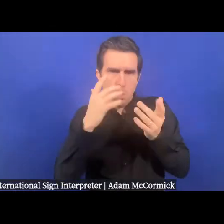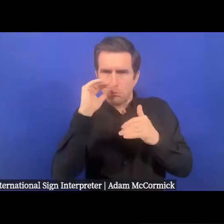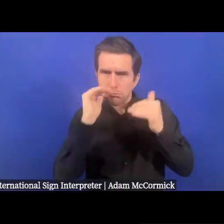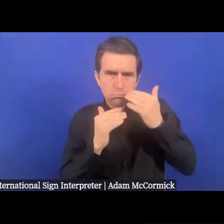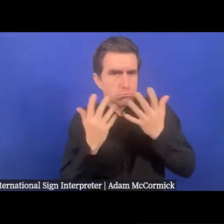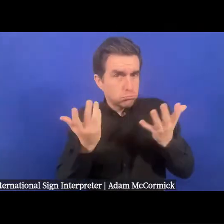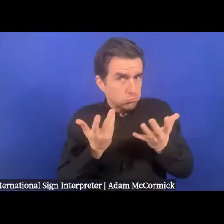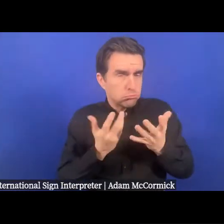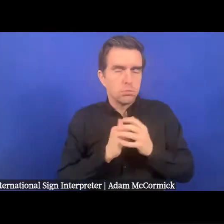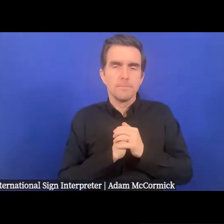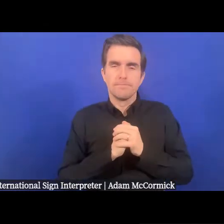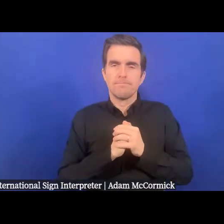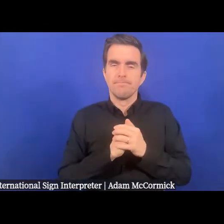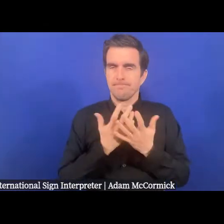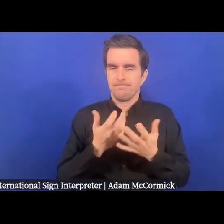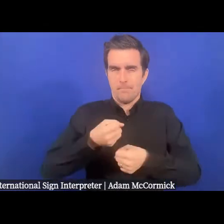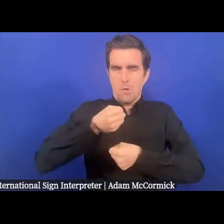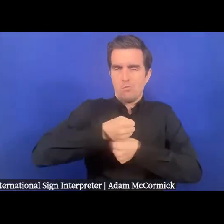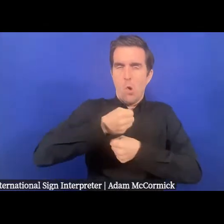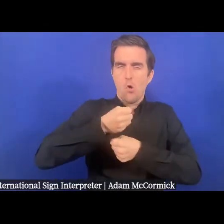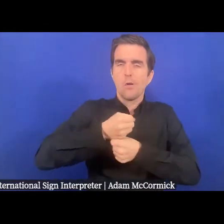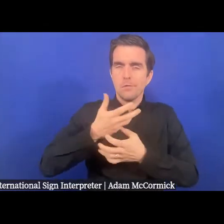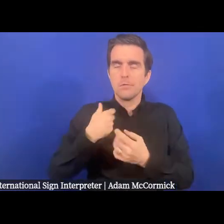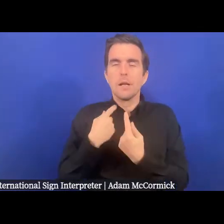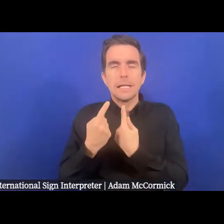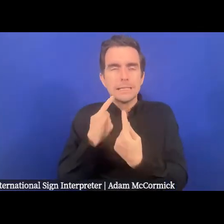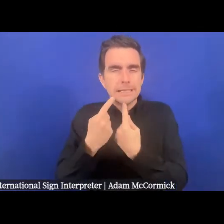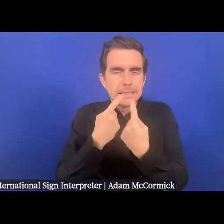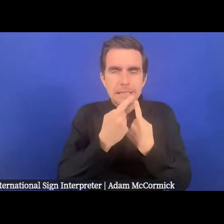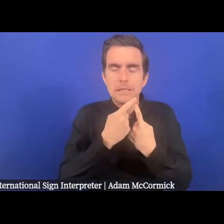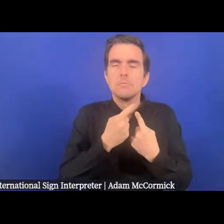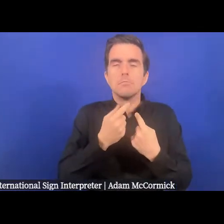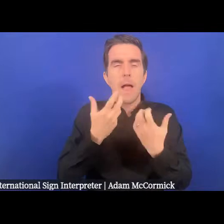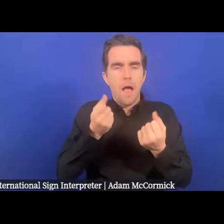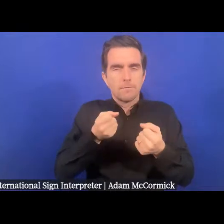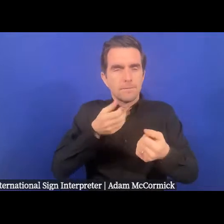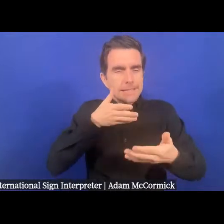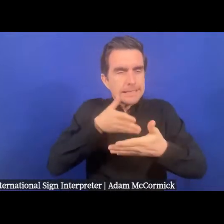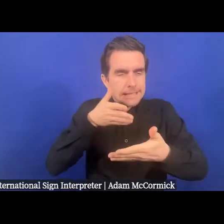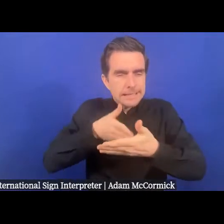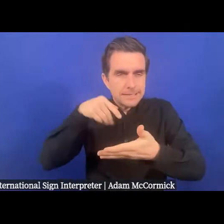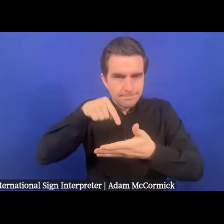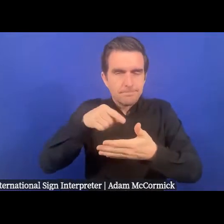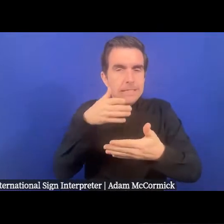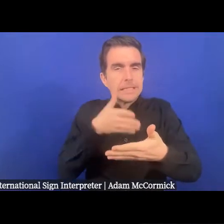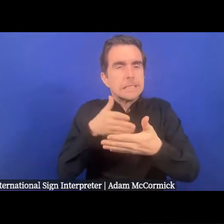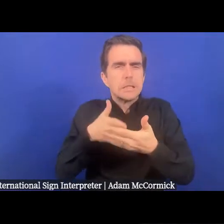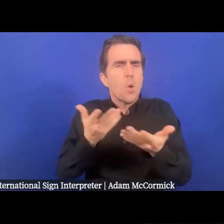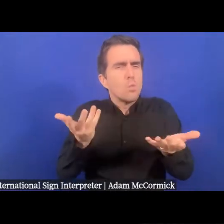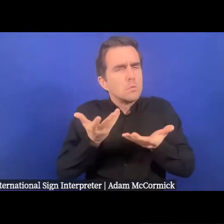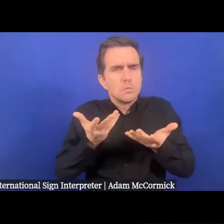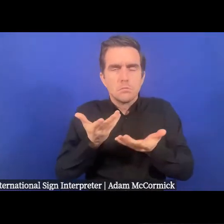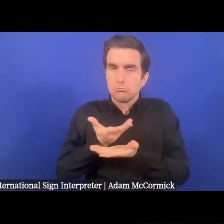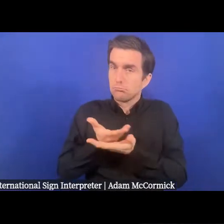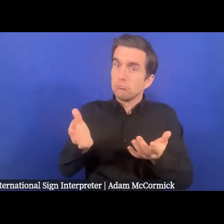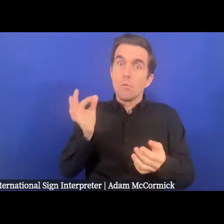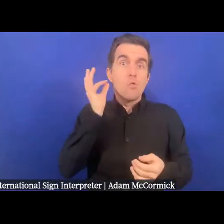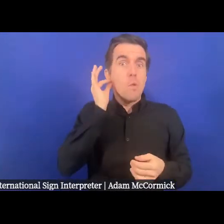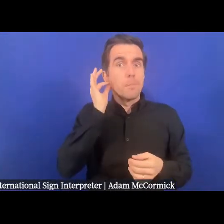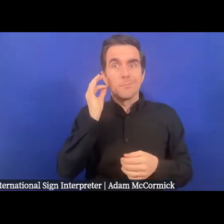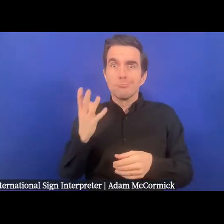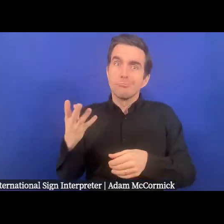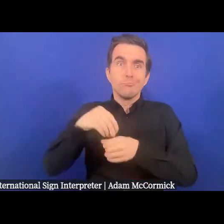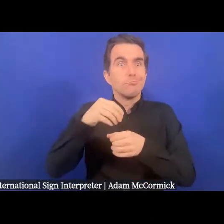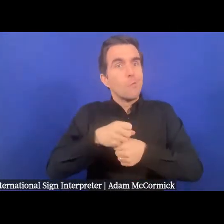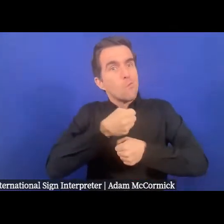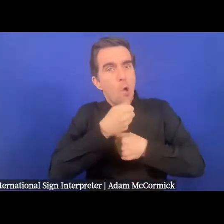the financial, obviously, you have a lot with financial constraints and also educational. So what are the levels of